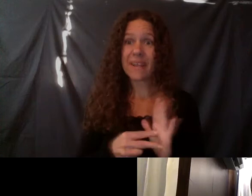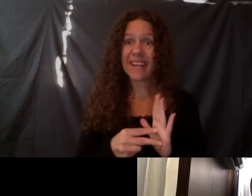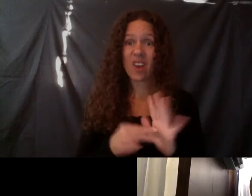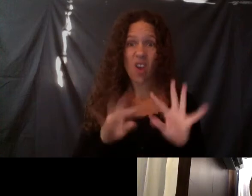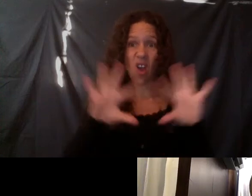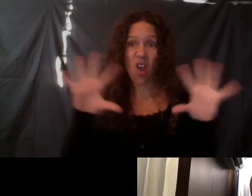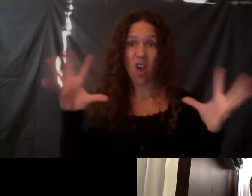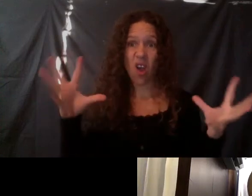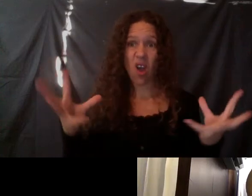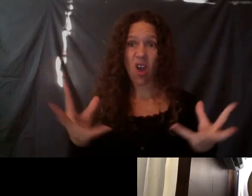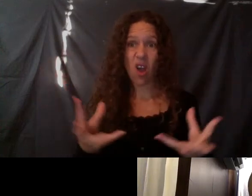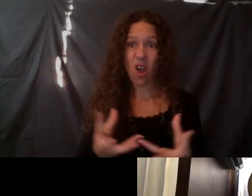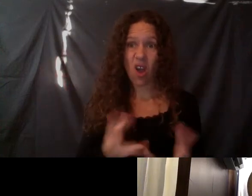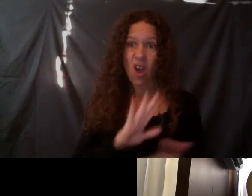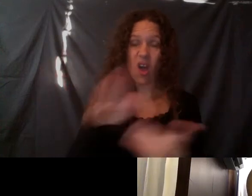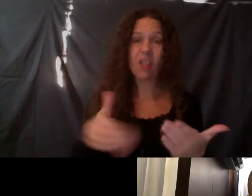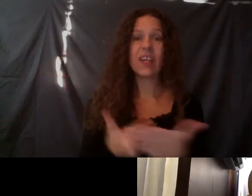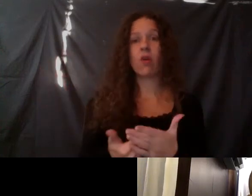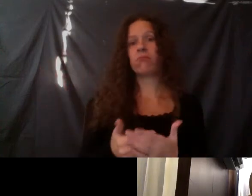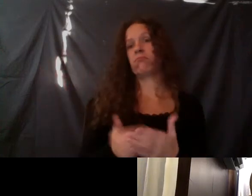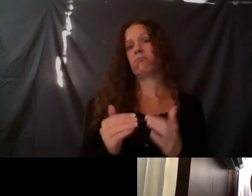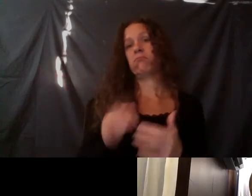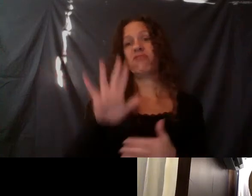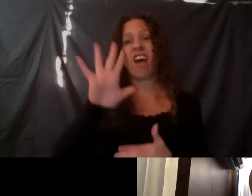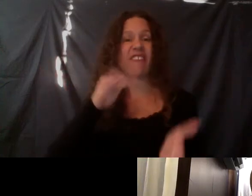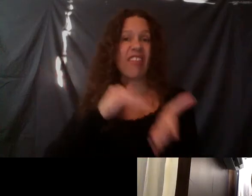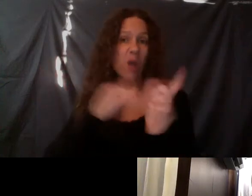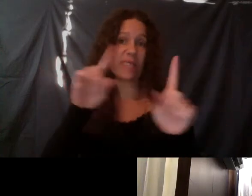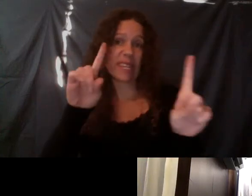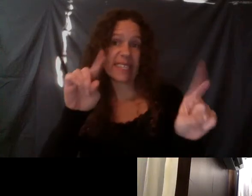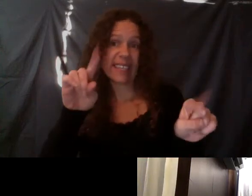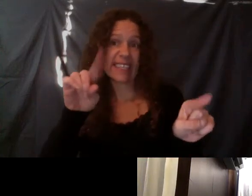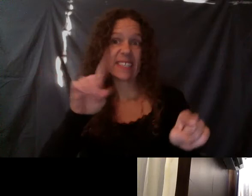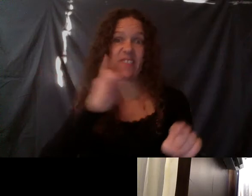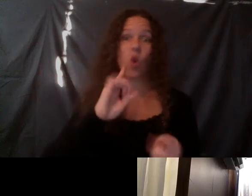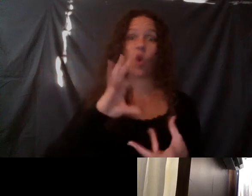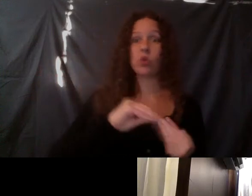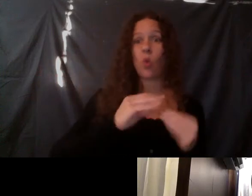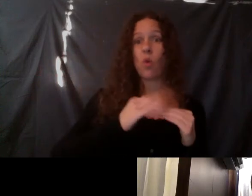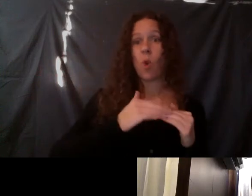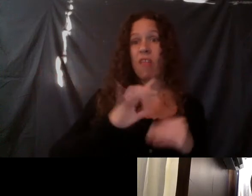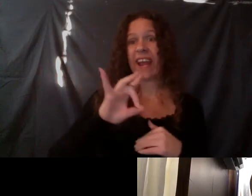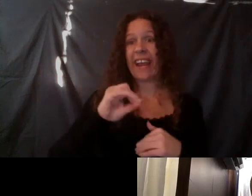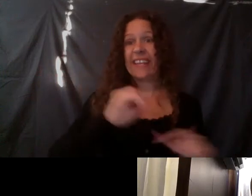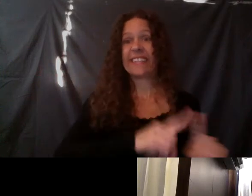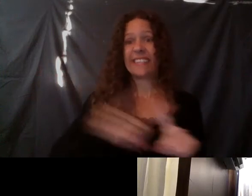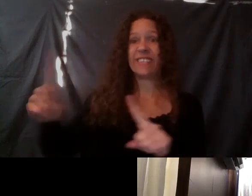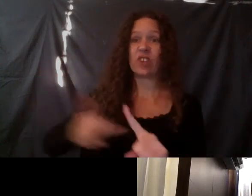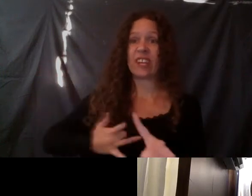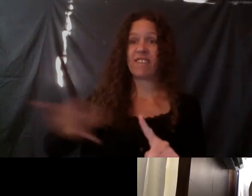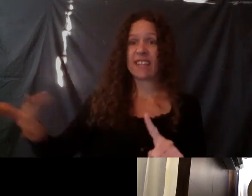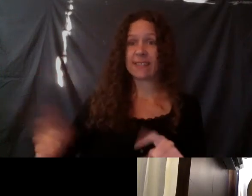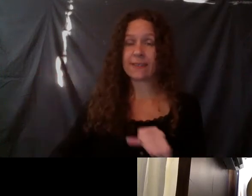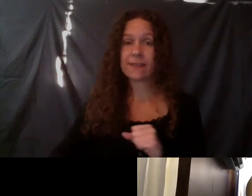with nearly 5,000 attendees participating in over 80 events. Next slide.